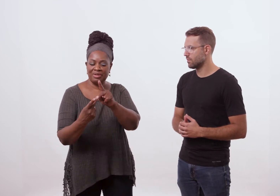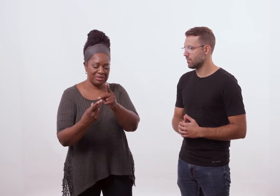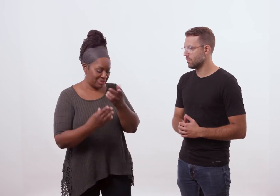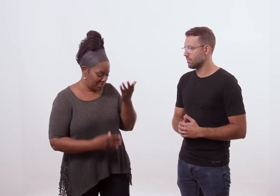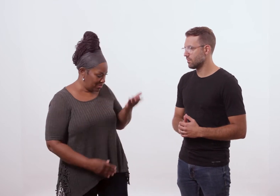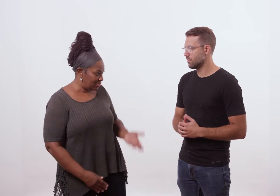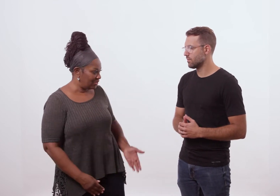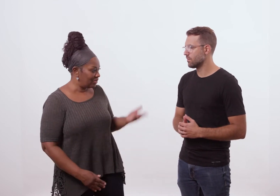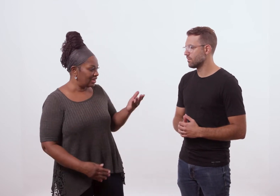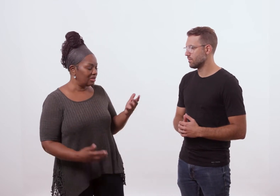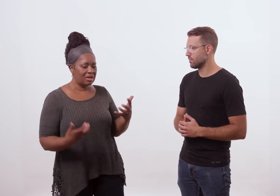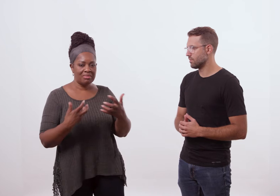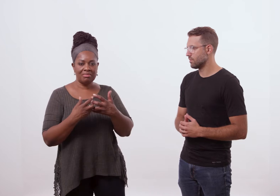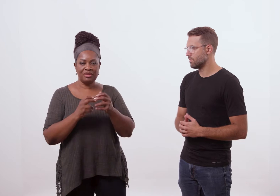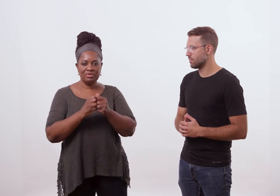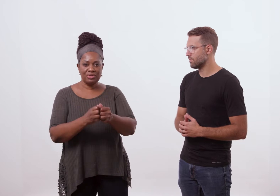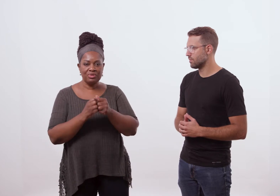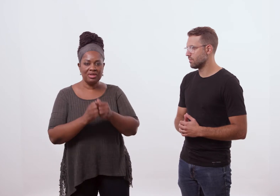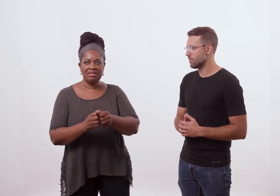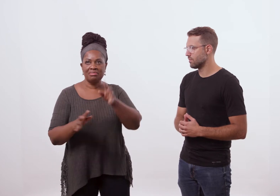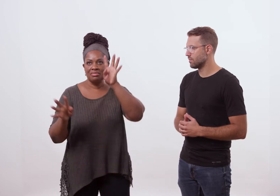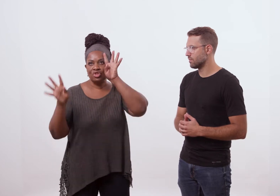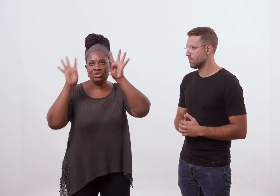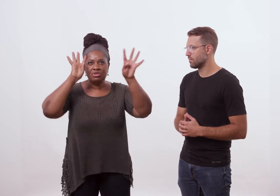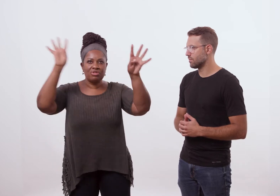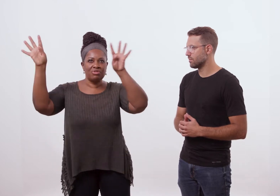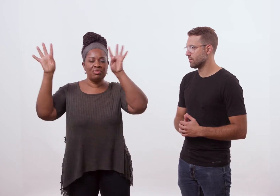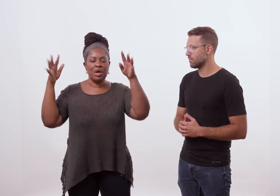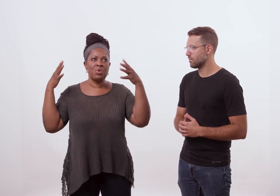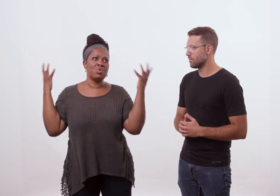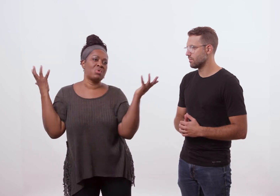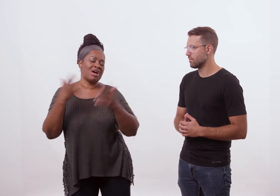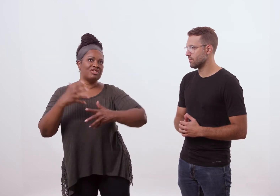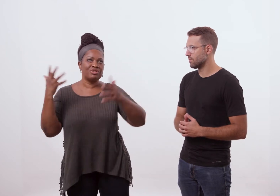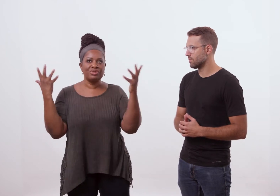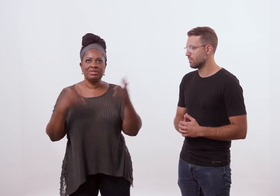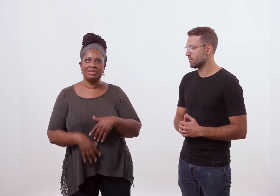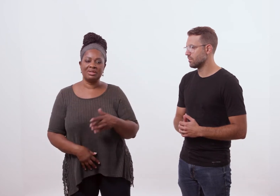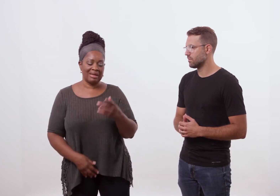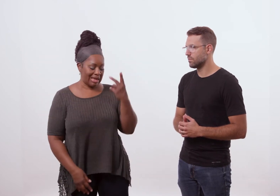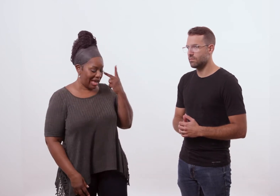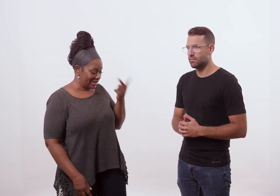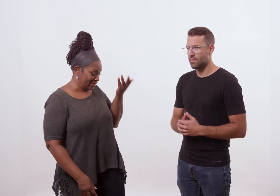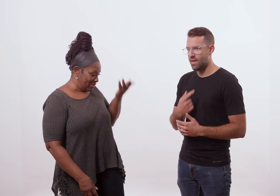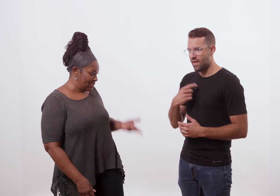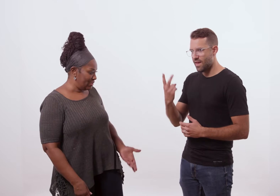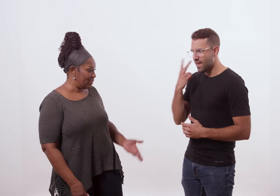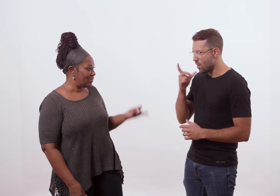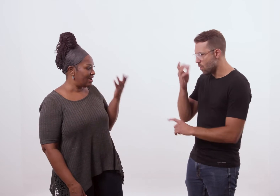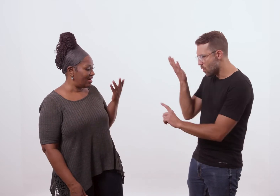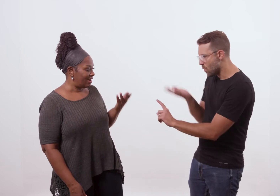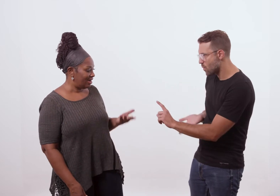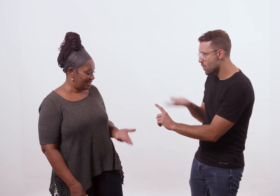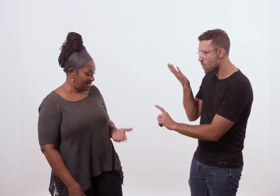ideal mate with whom together you shall create wonders. I see who you are. Who are you,